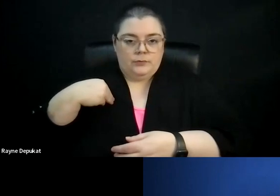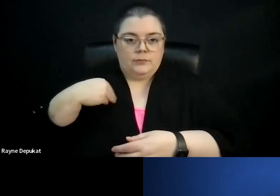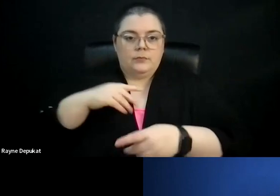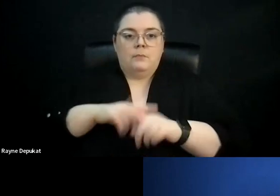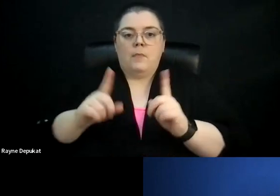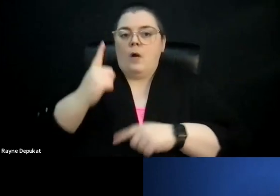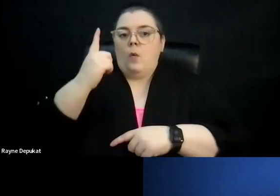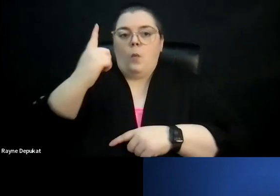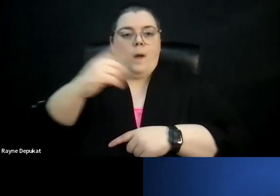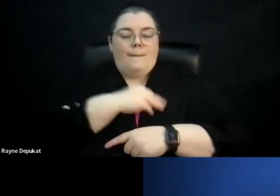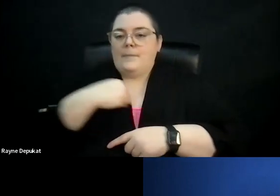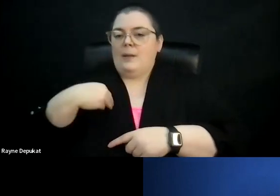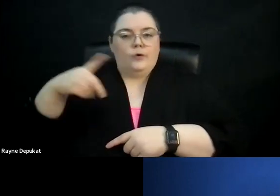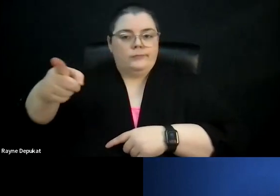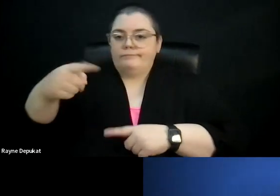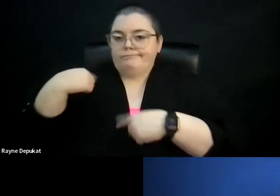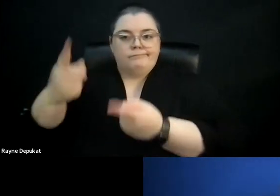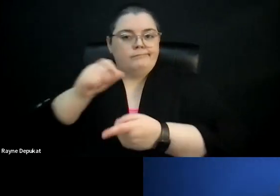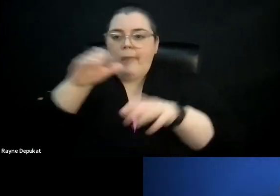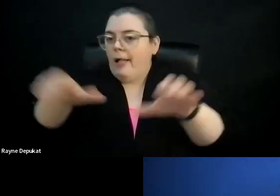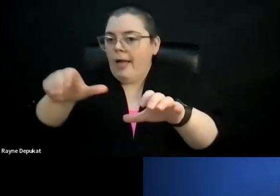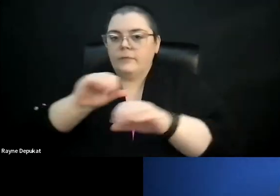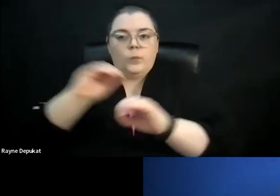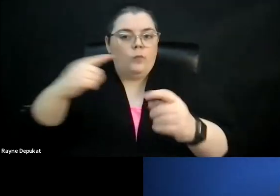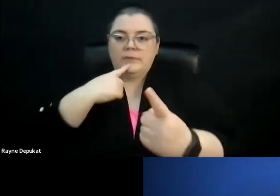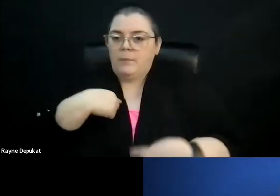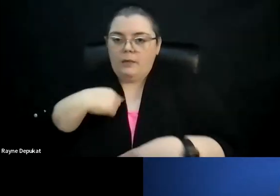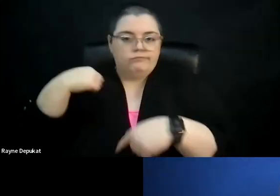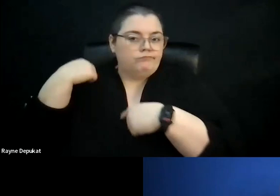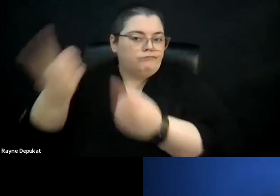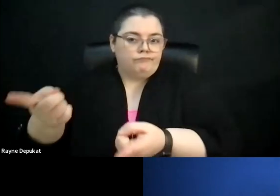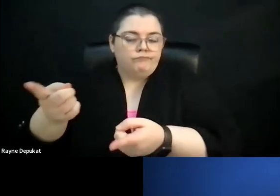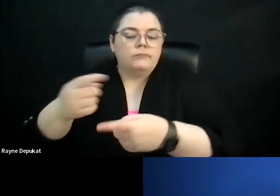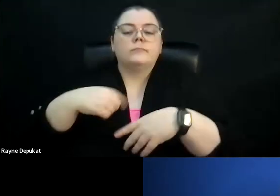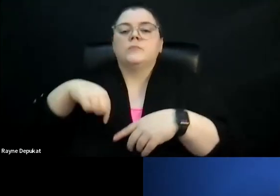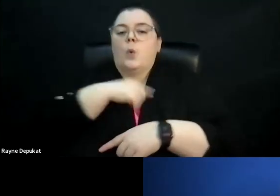We do have a total of 7 members on the committee, but 1 member has not been active and